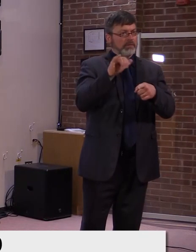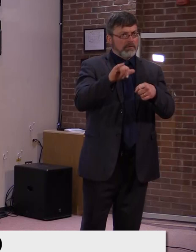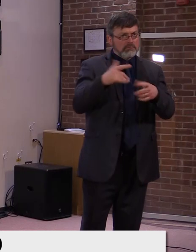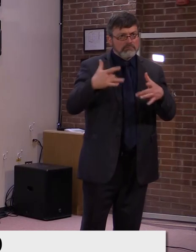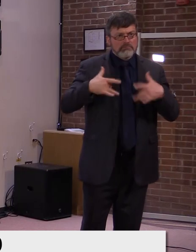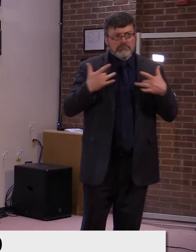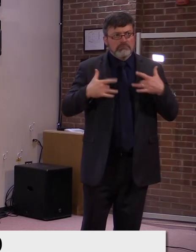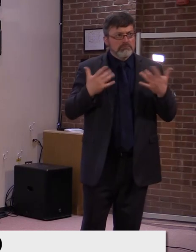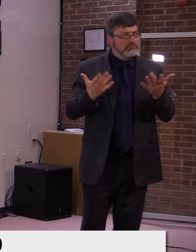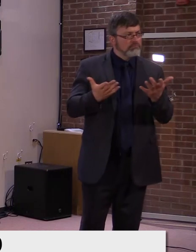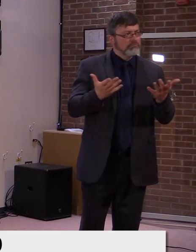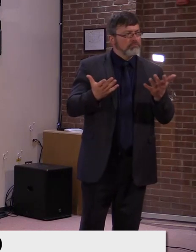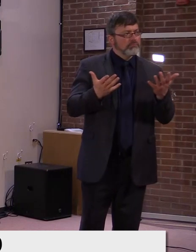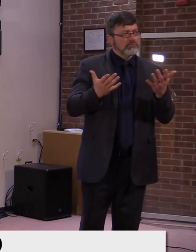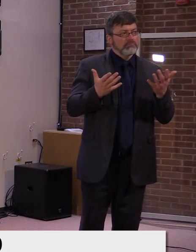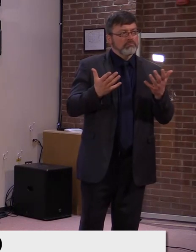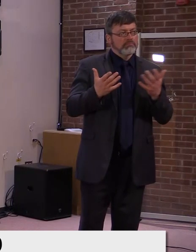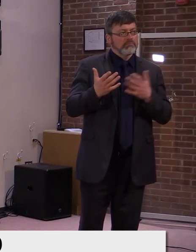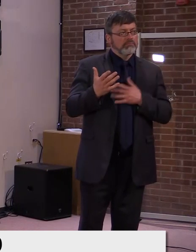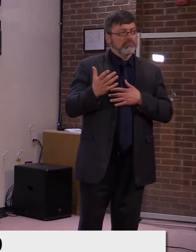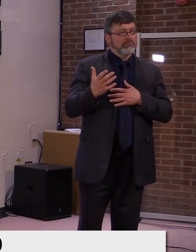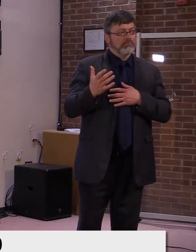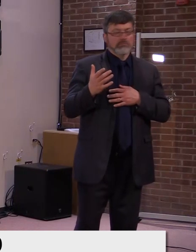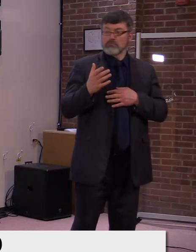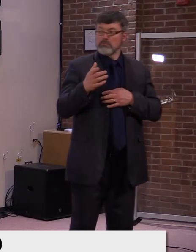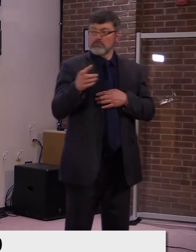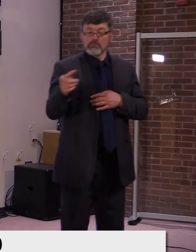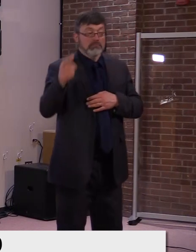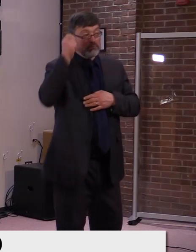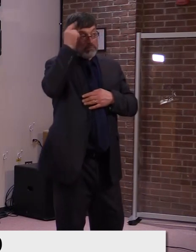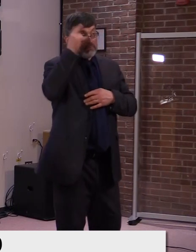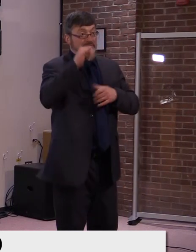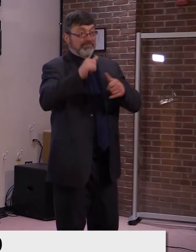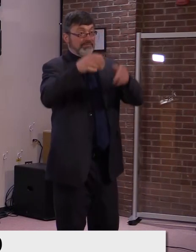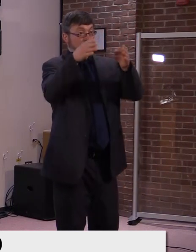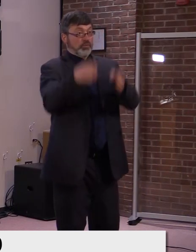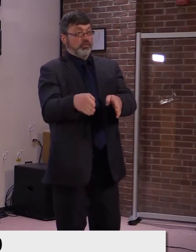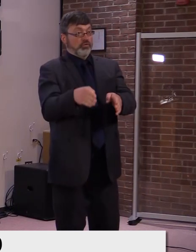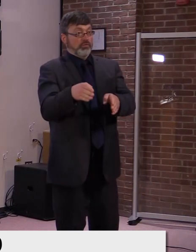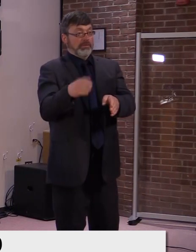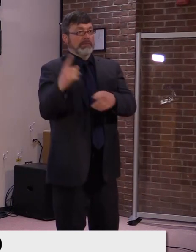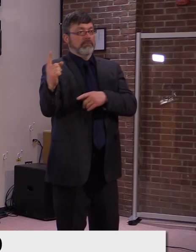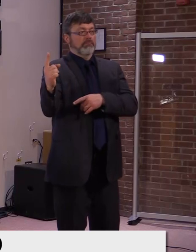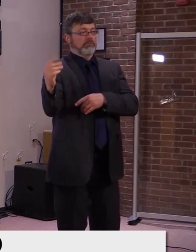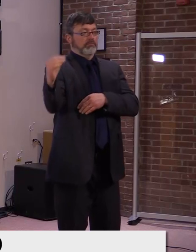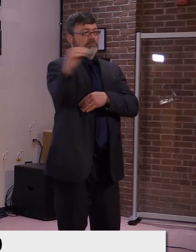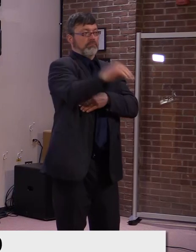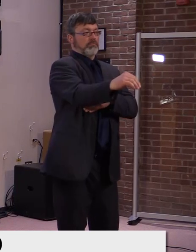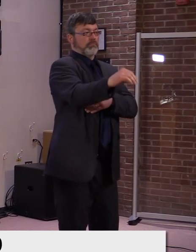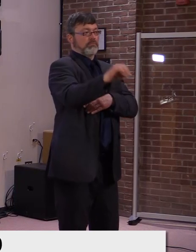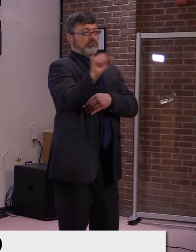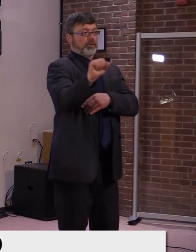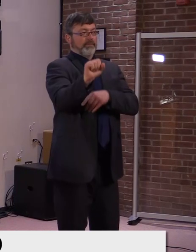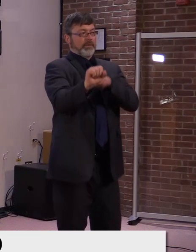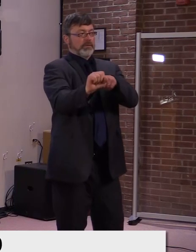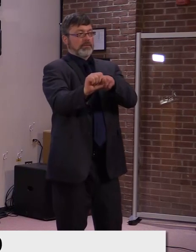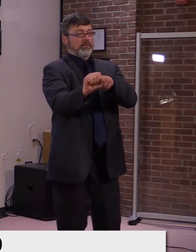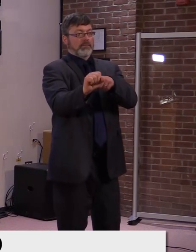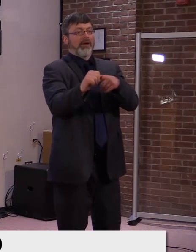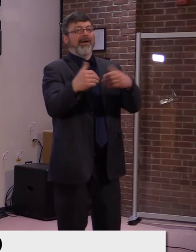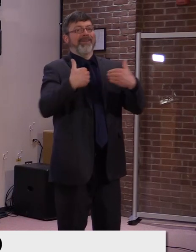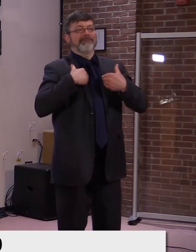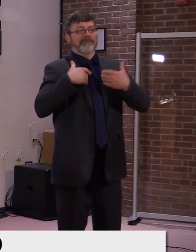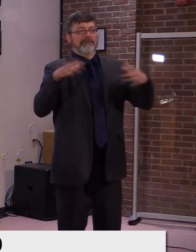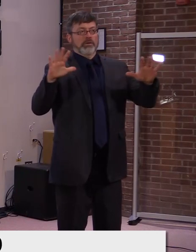there was an intake that went into, nobody's been hospitalized. So I said in Springfield, there was a intake that came